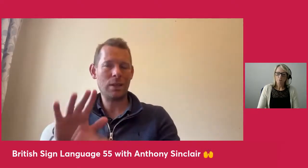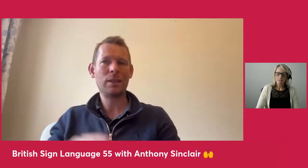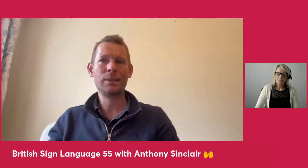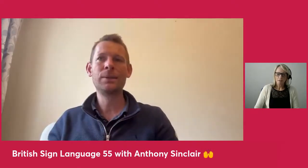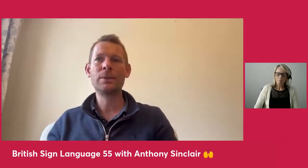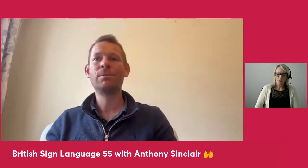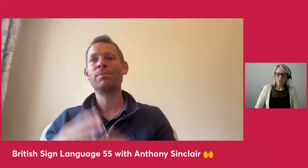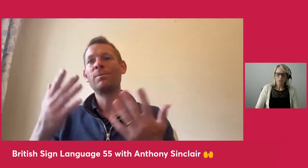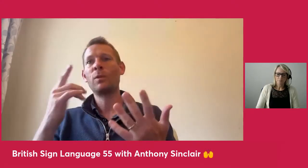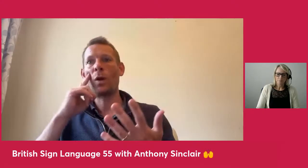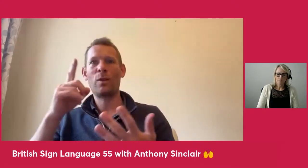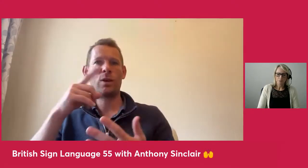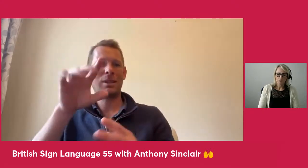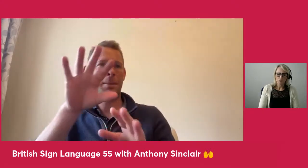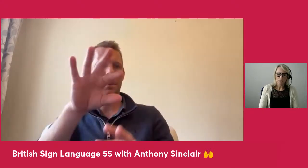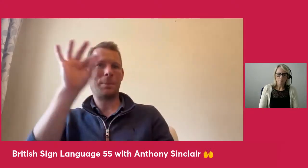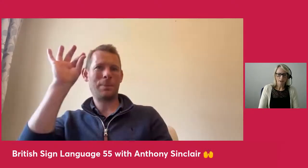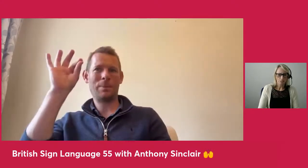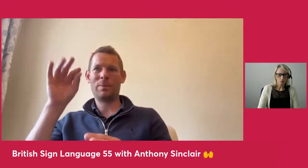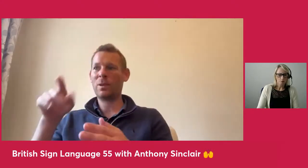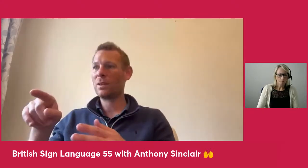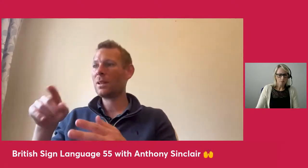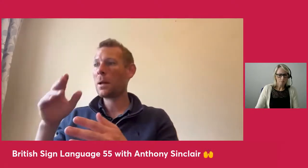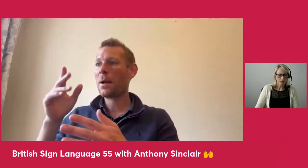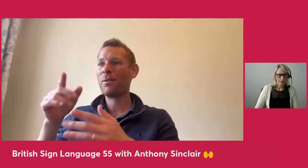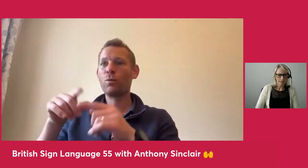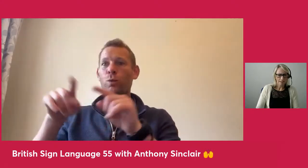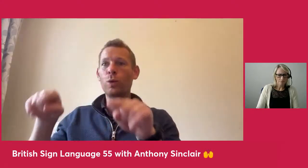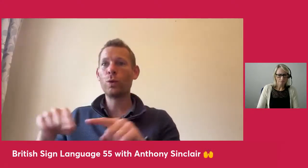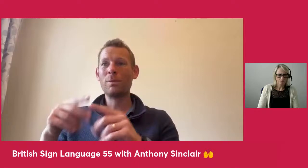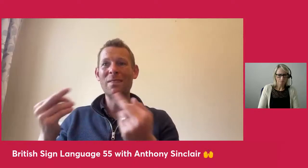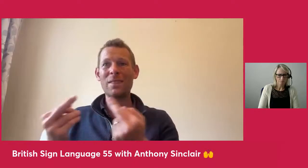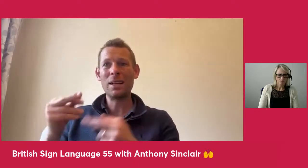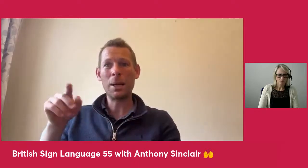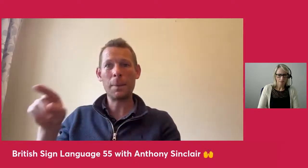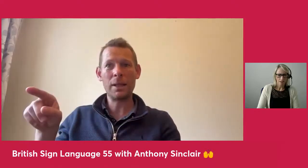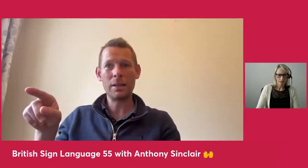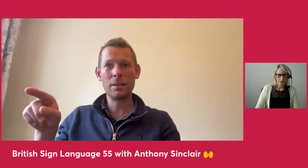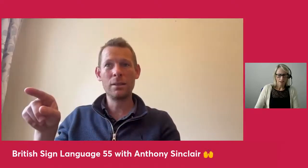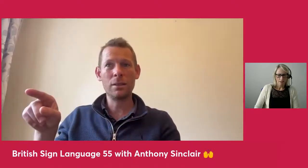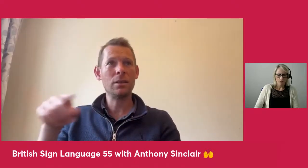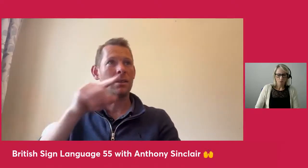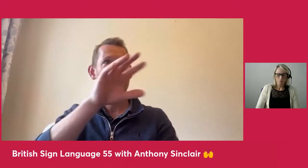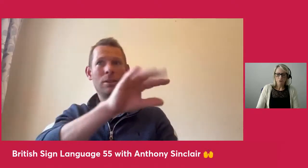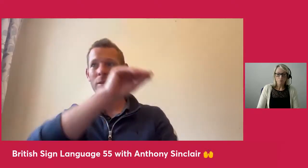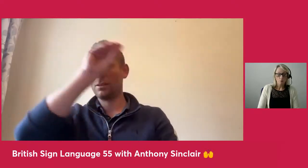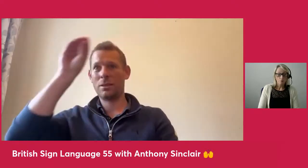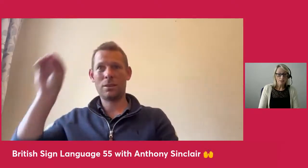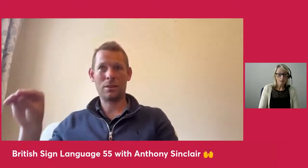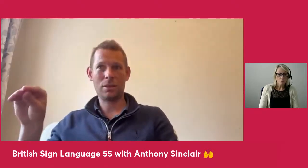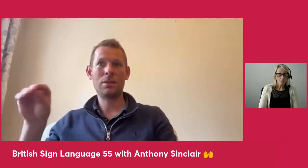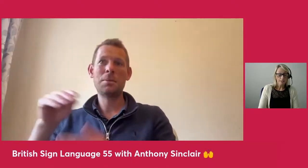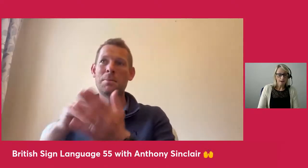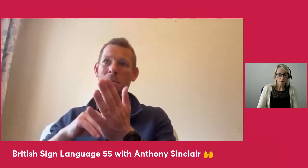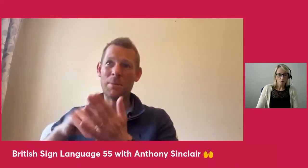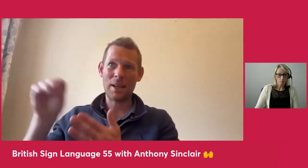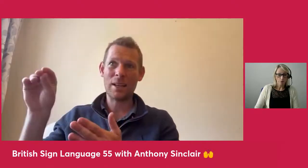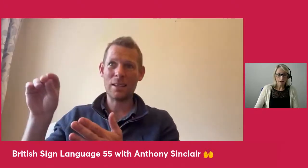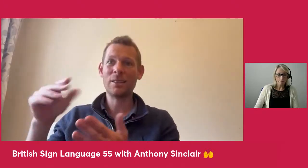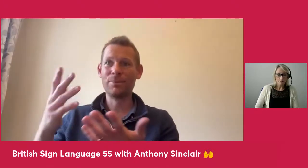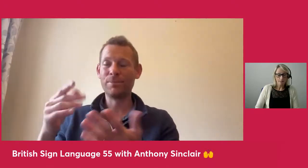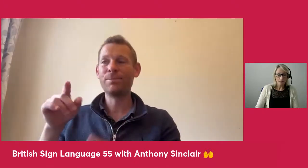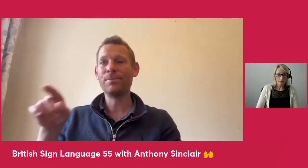But for a deaf person, you can imagine what it must be like. So if there's a room available in a care